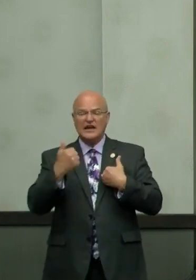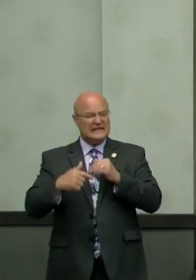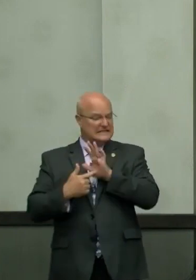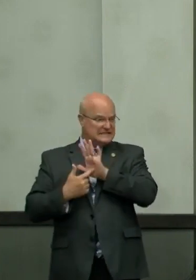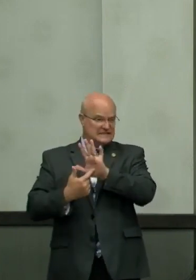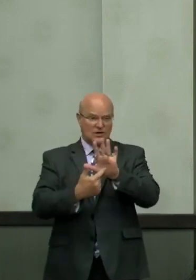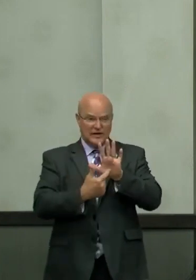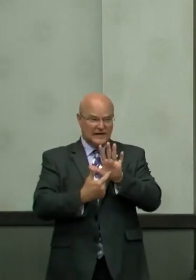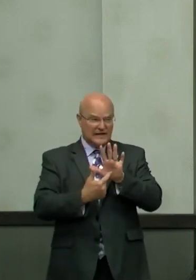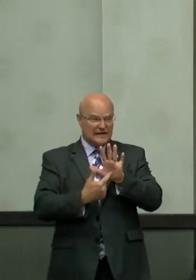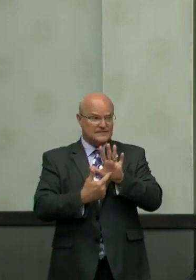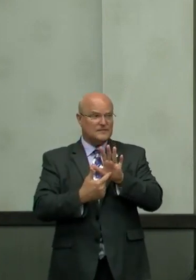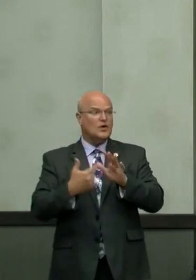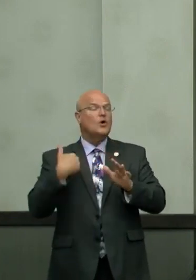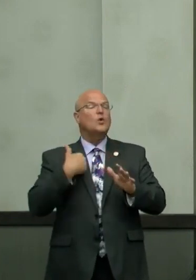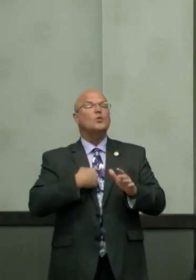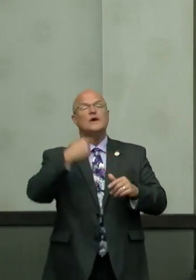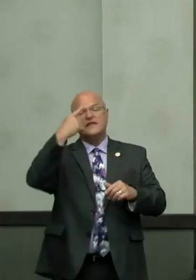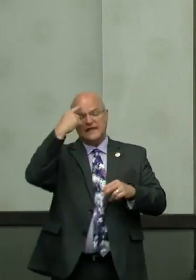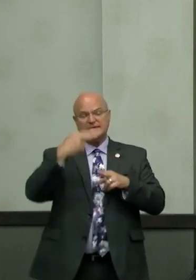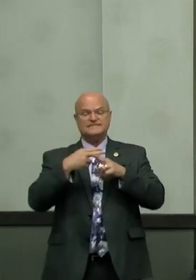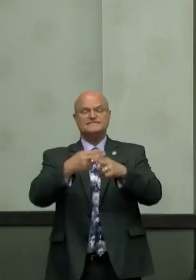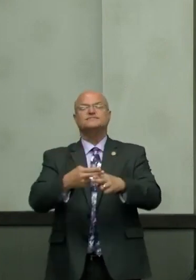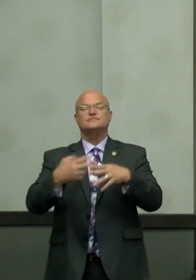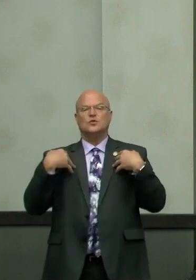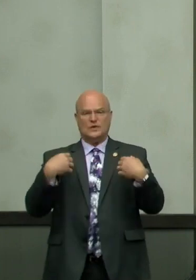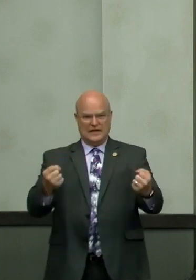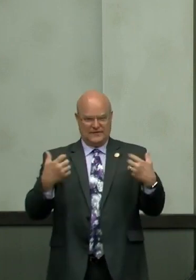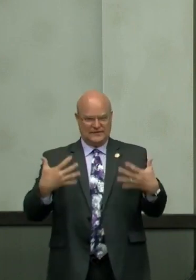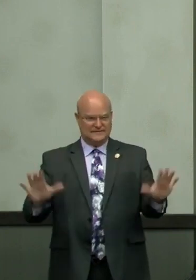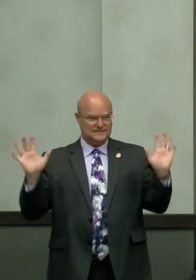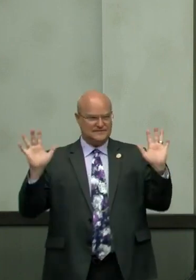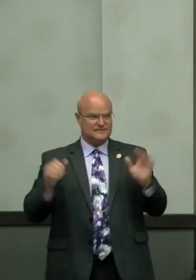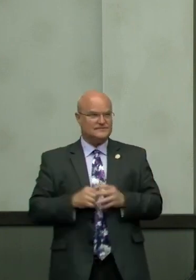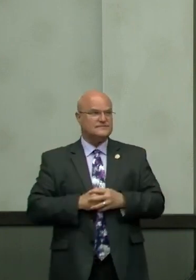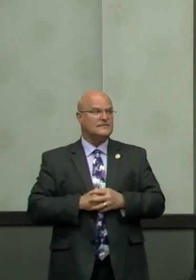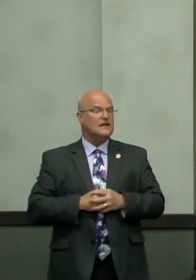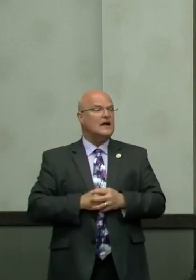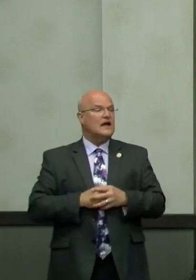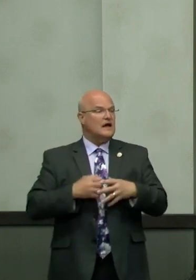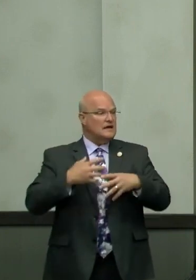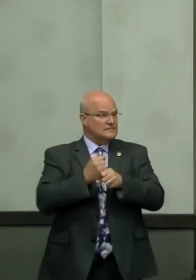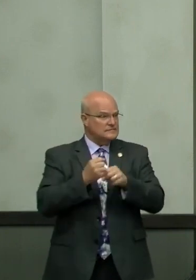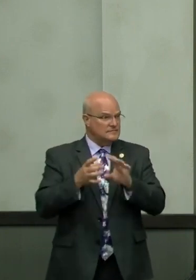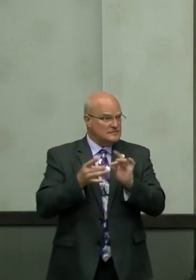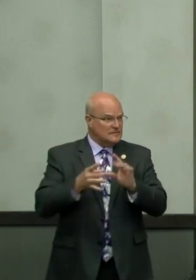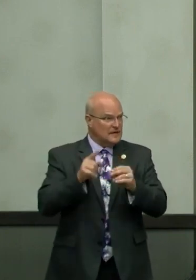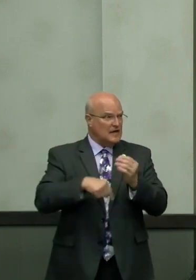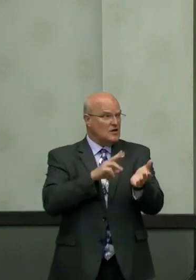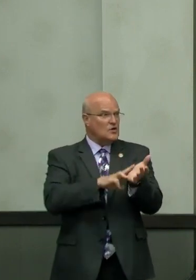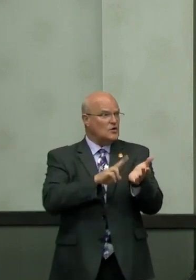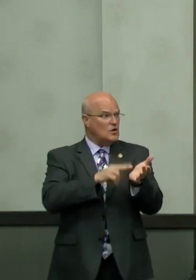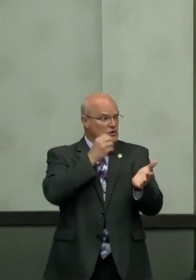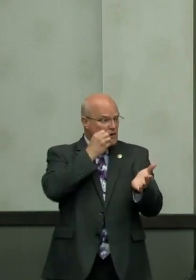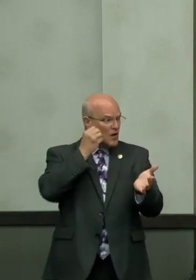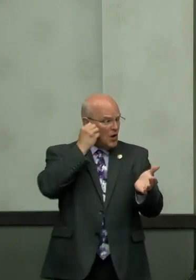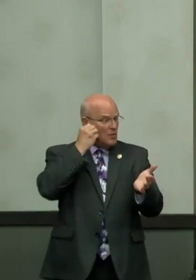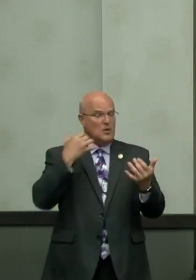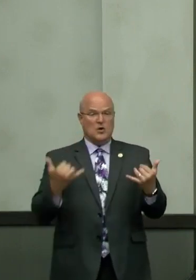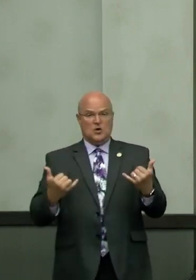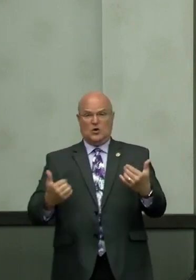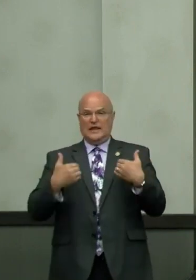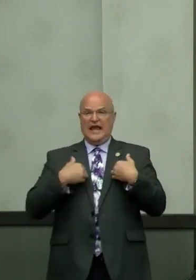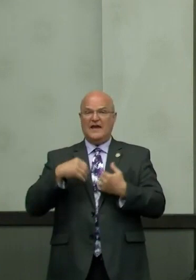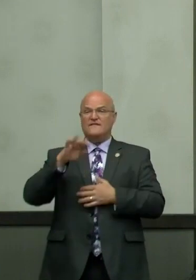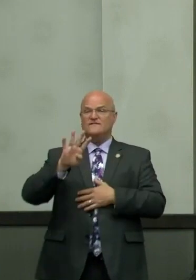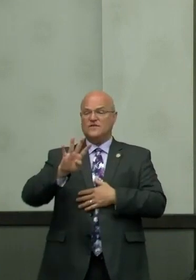any symptoms, we consider those to be recovered. I want to give a brief update on our nursing homes. We currently